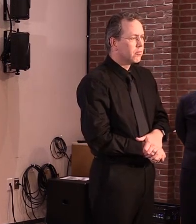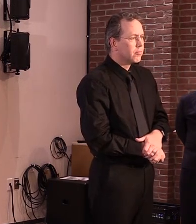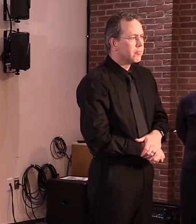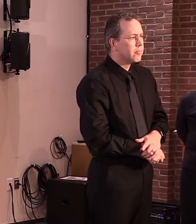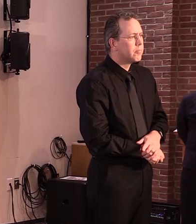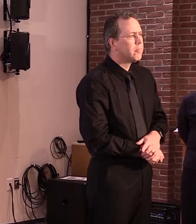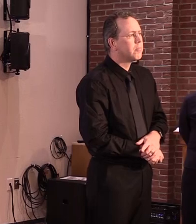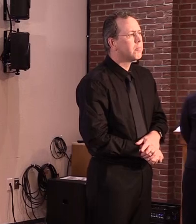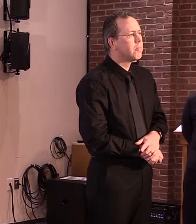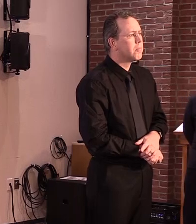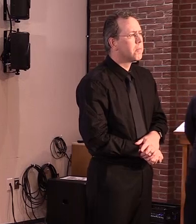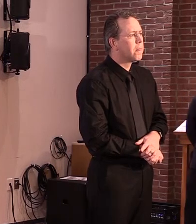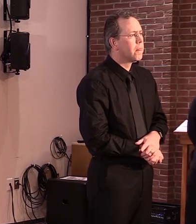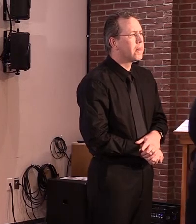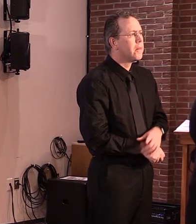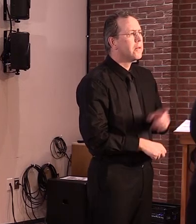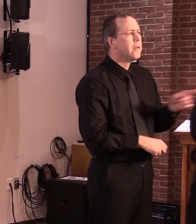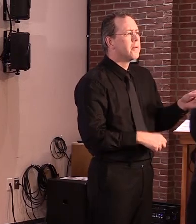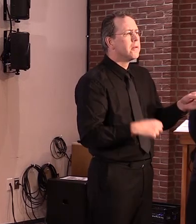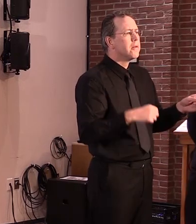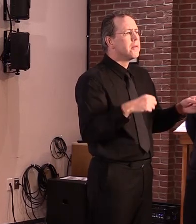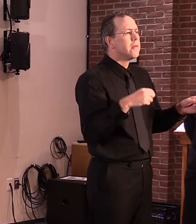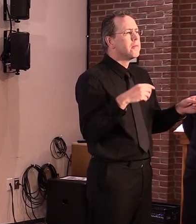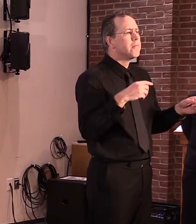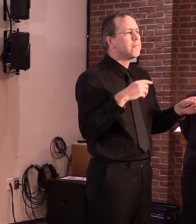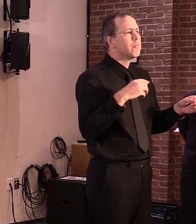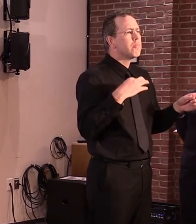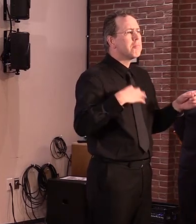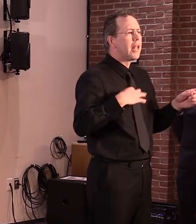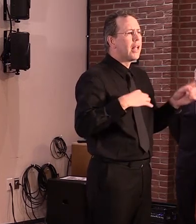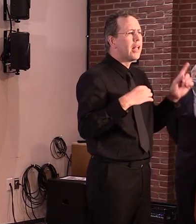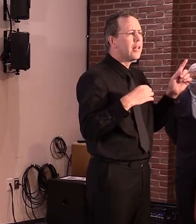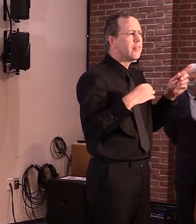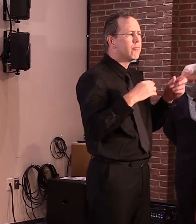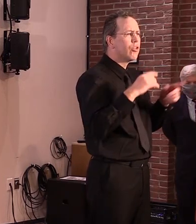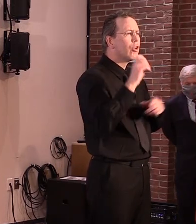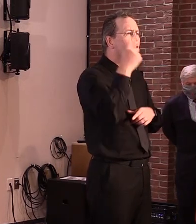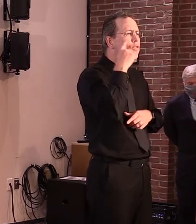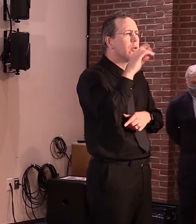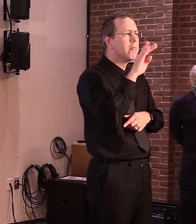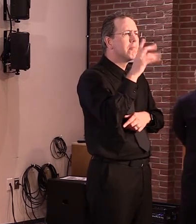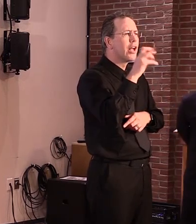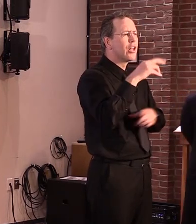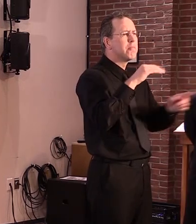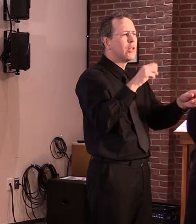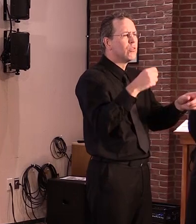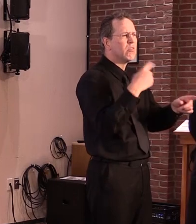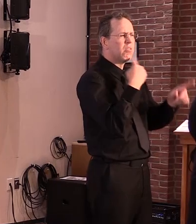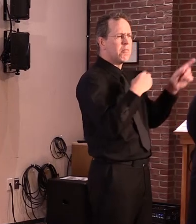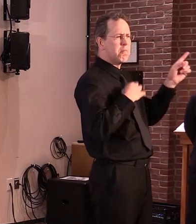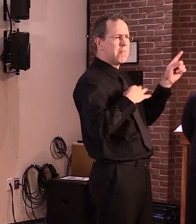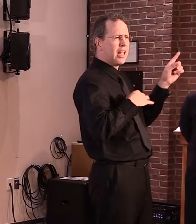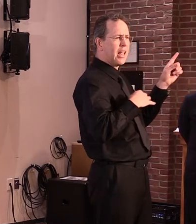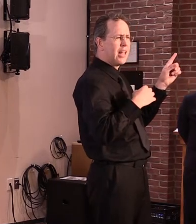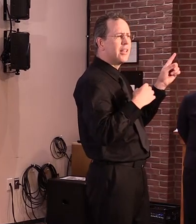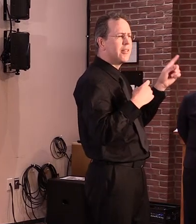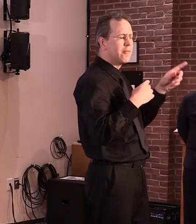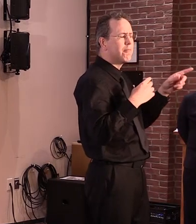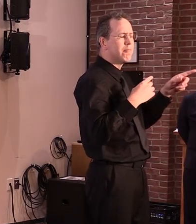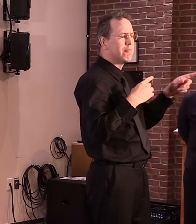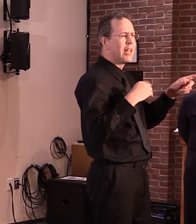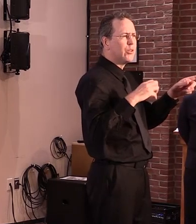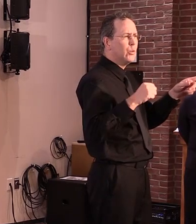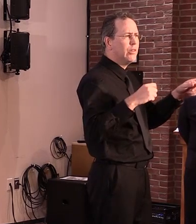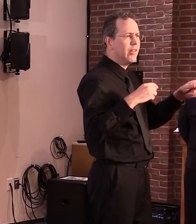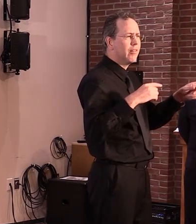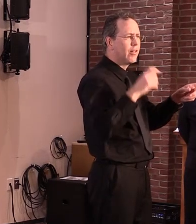a plan to invest $56 million in food security initiatives in Massachusetts. Given the long lines at farmers to family